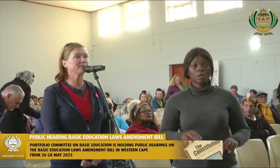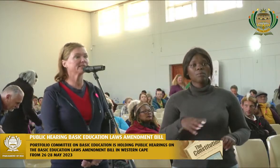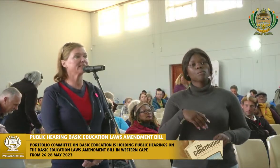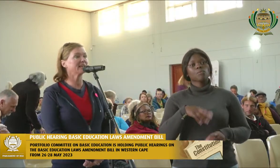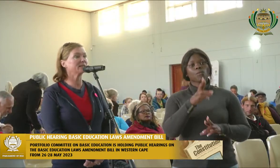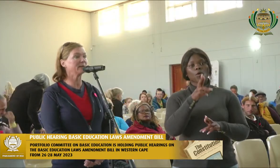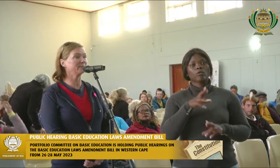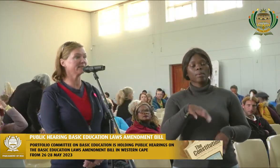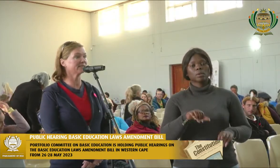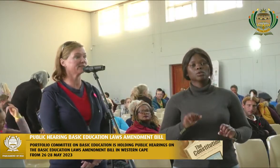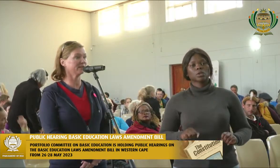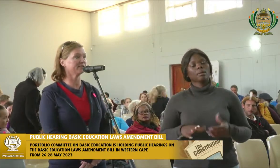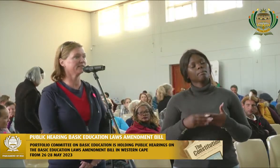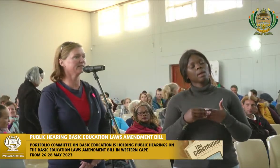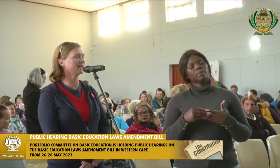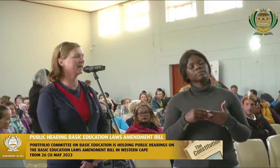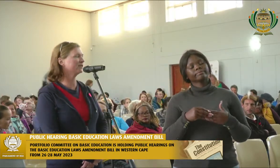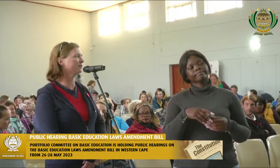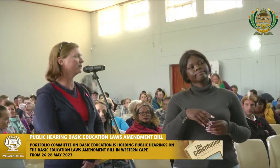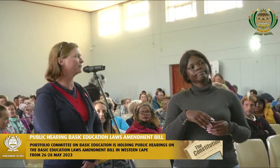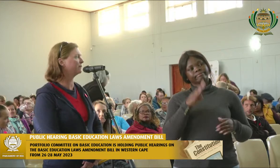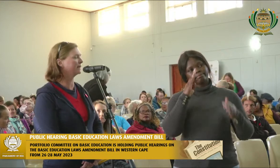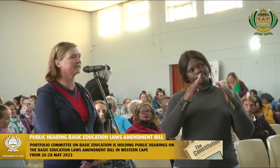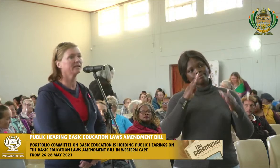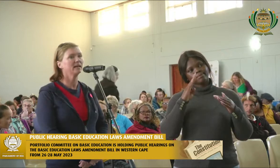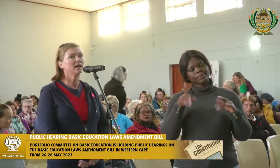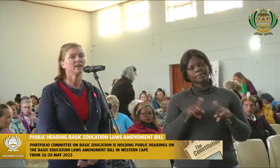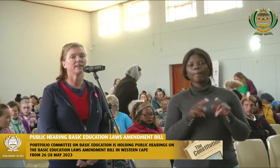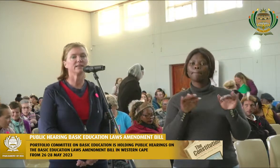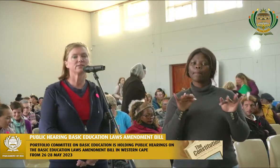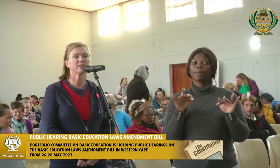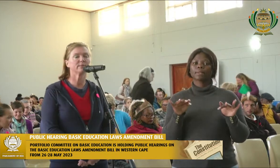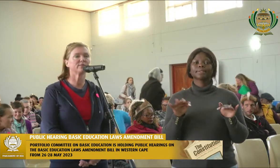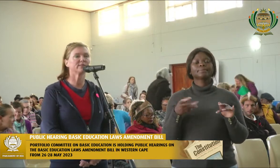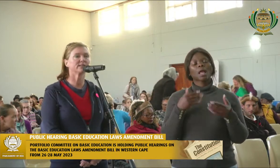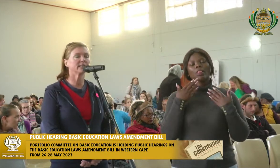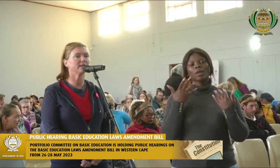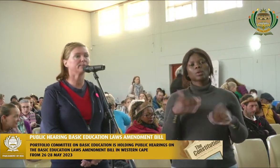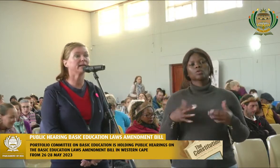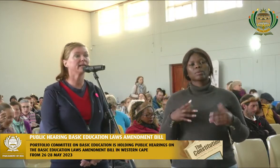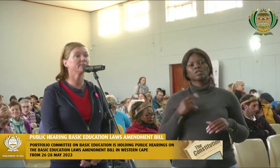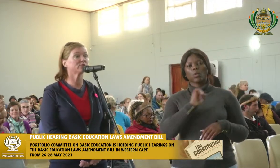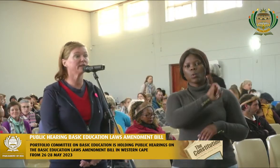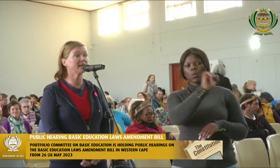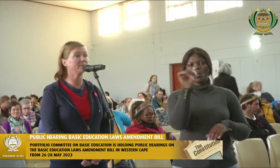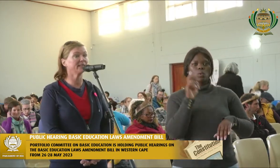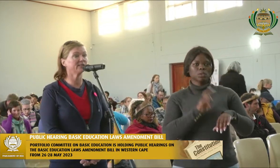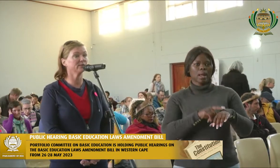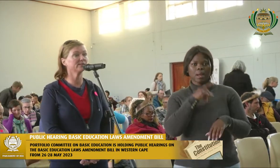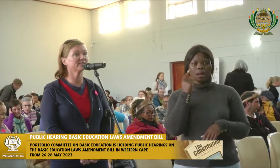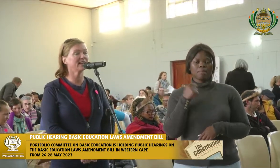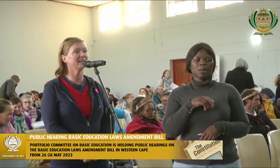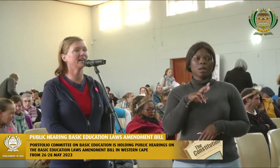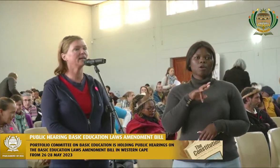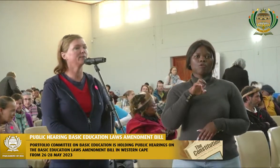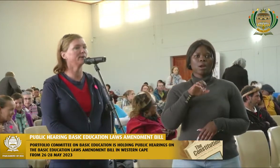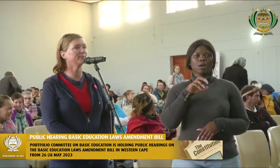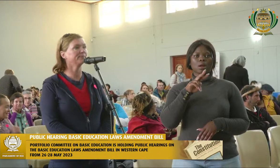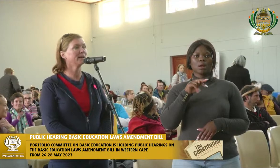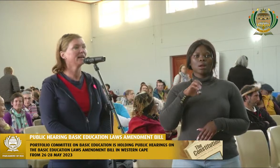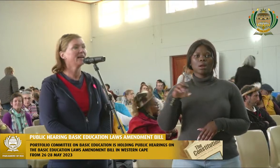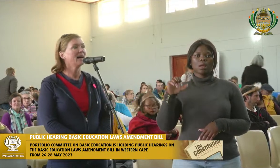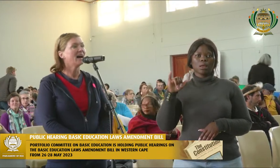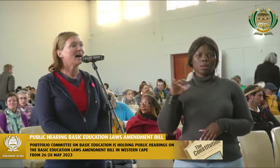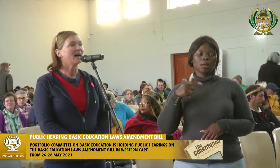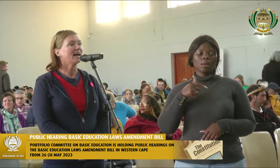Honourable Chairperson and members, good afternoon, and to all the public. Thank you so much for your time. My name is Renee Matthews, and I am a